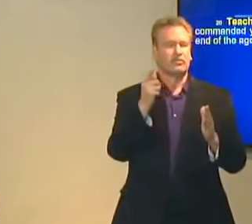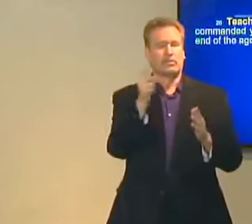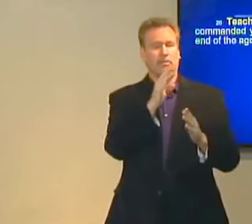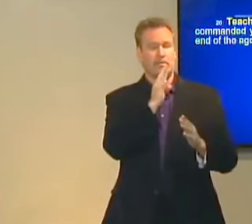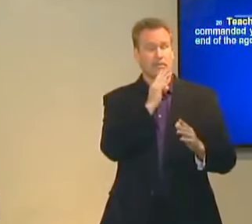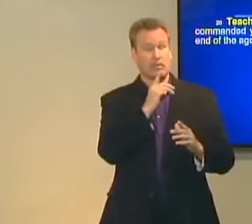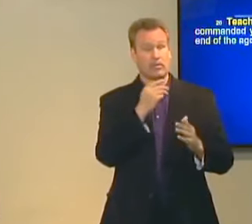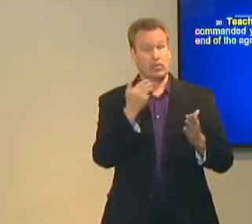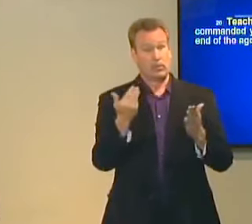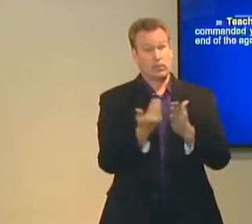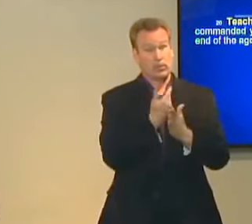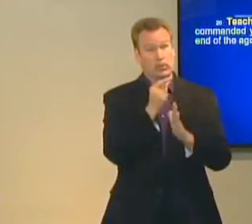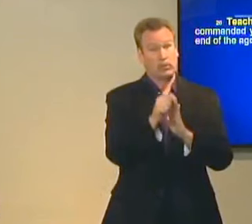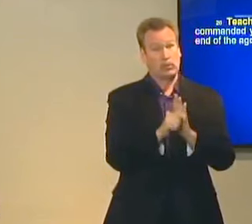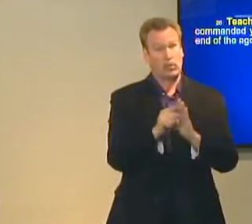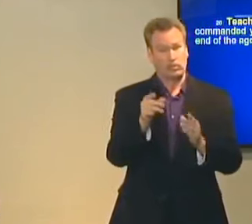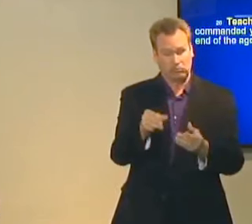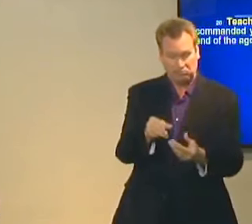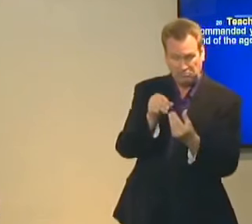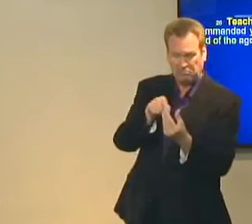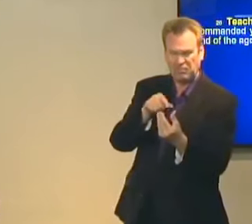we are to teach people to observe all things that Jesus commanded